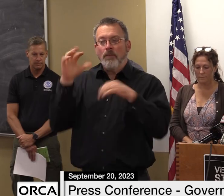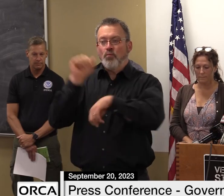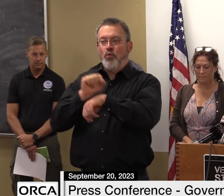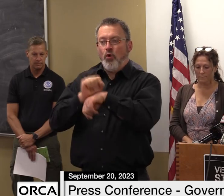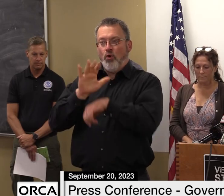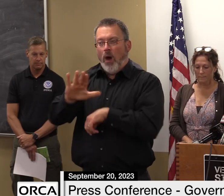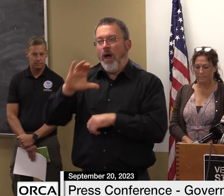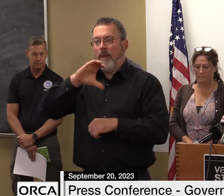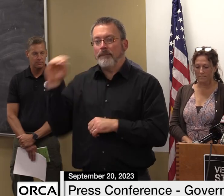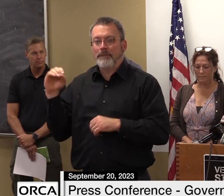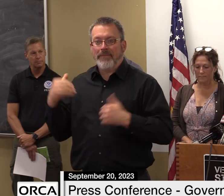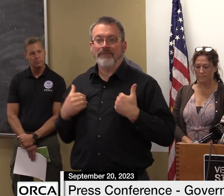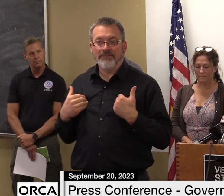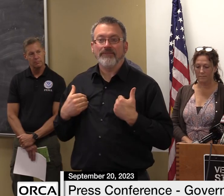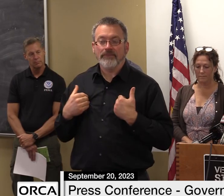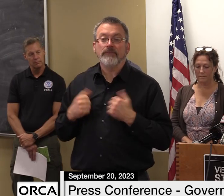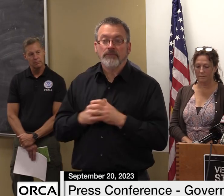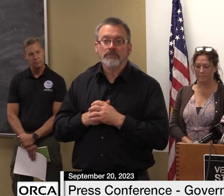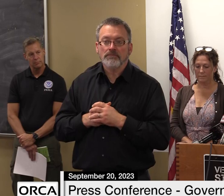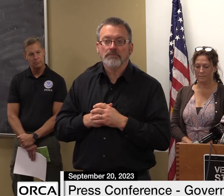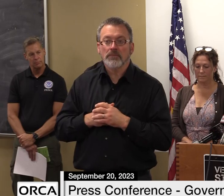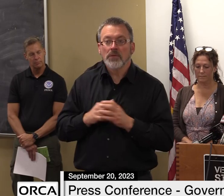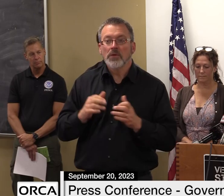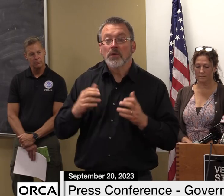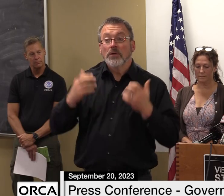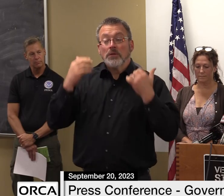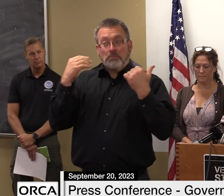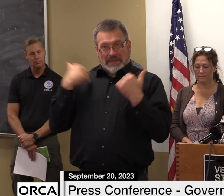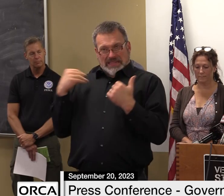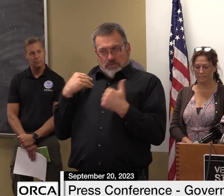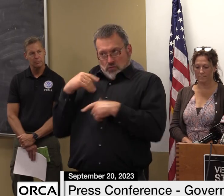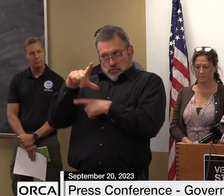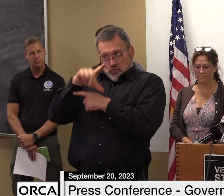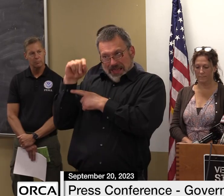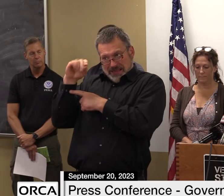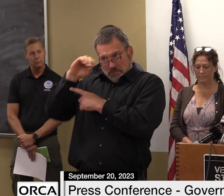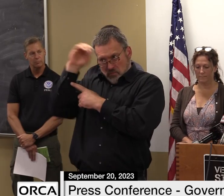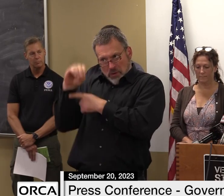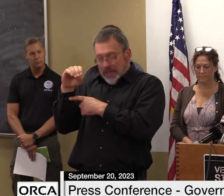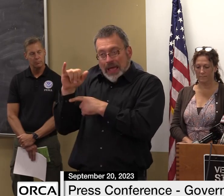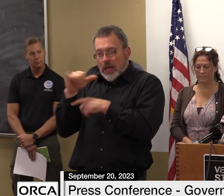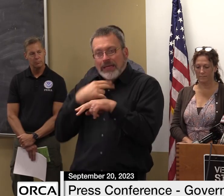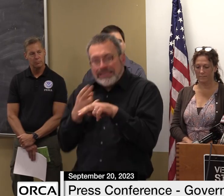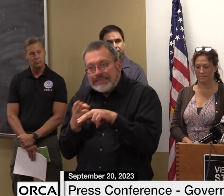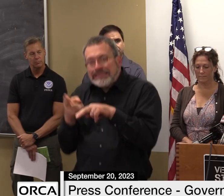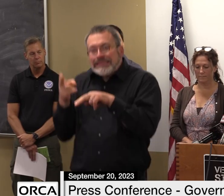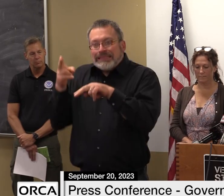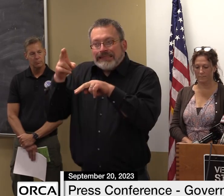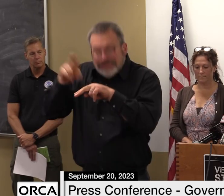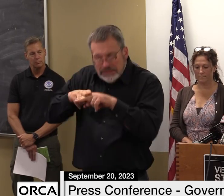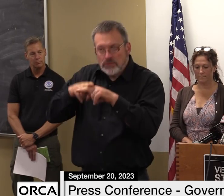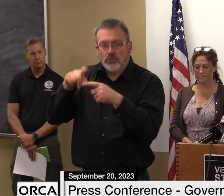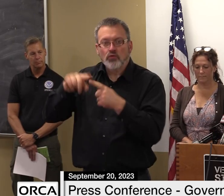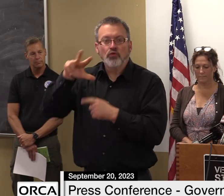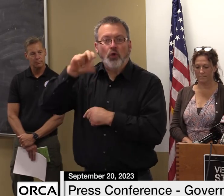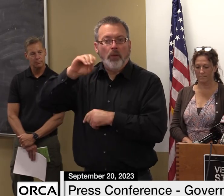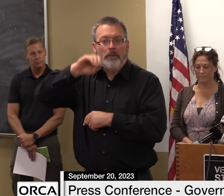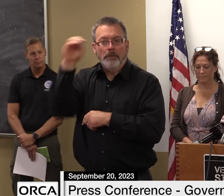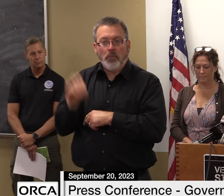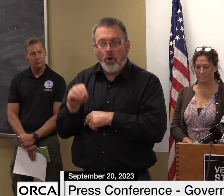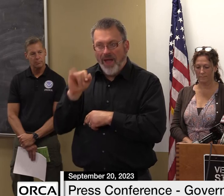to raise the grant percentage to 30% of net damages, and we are removing the $20,000